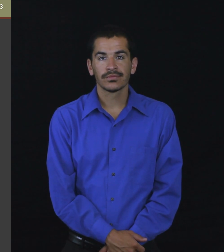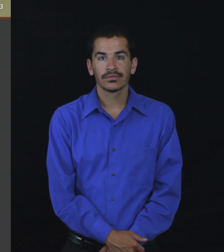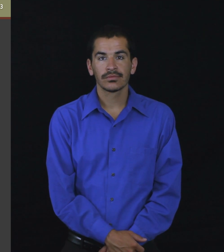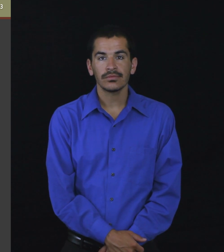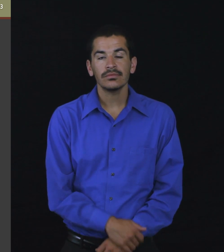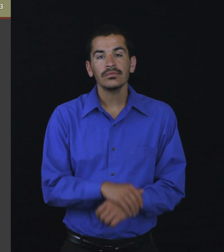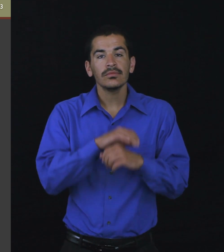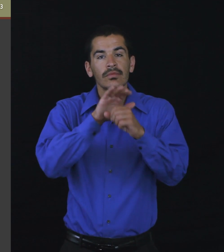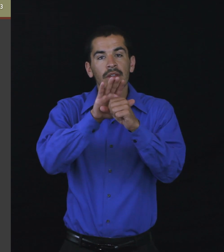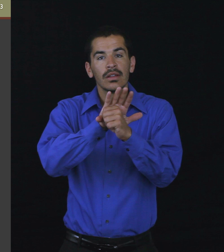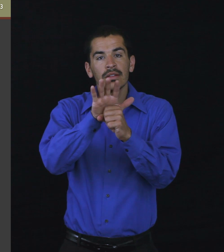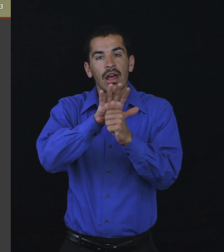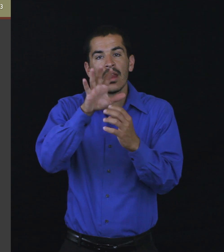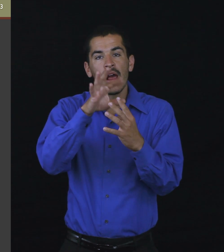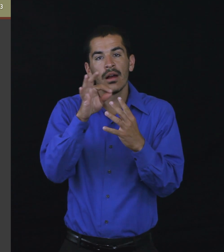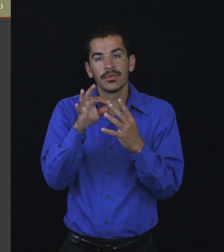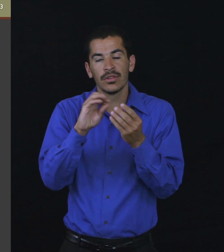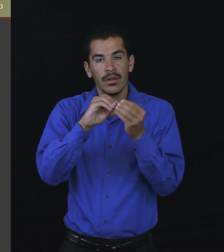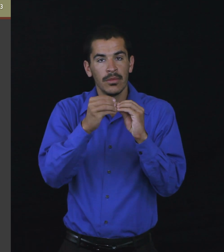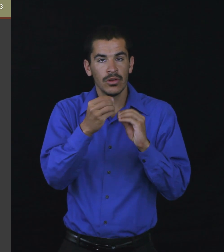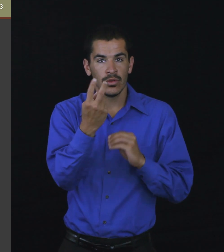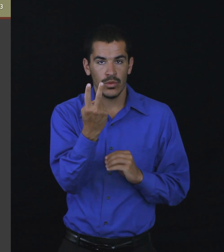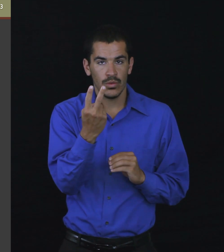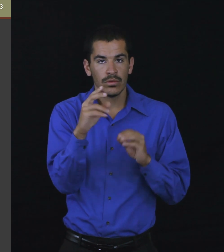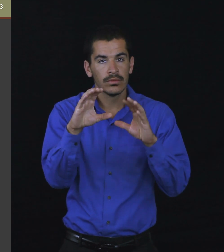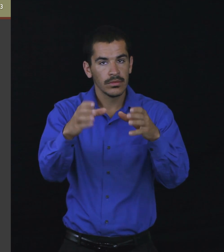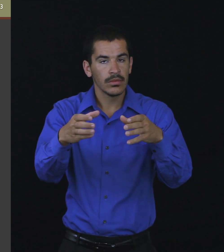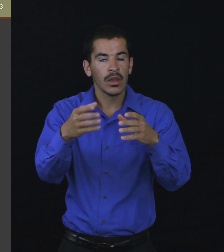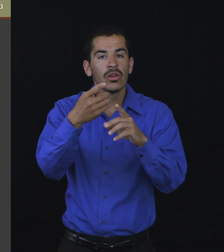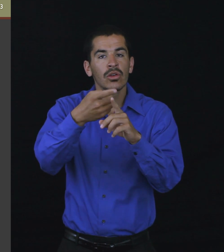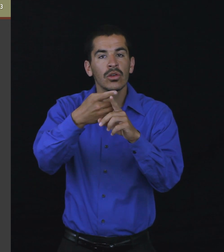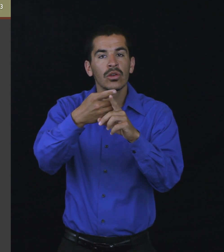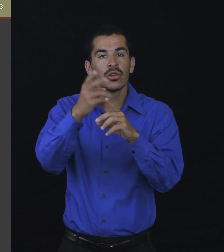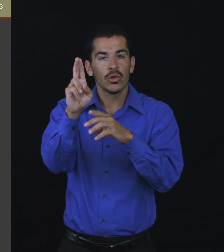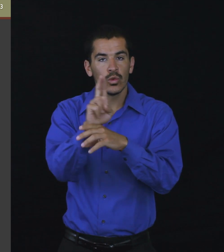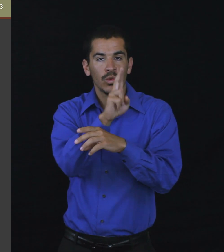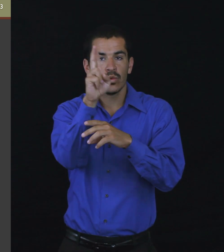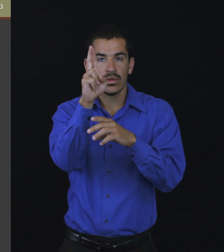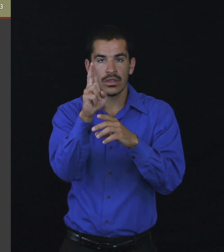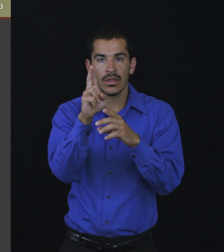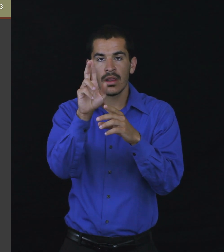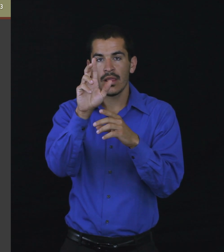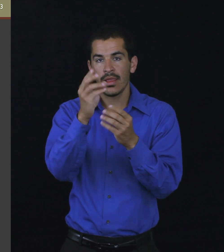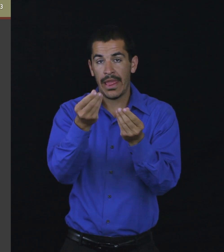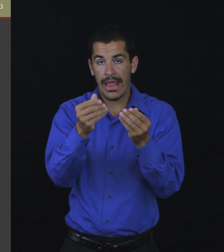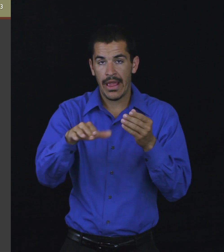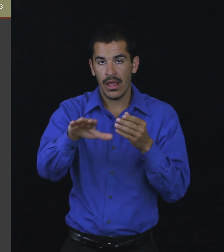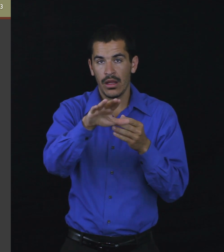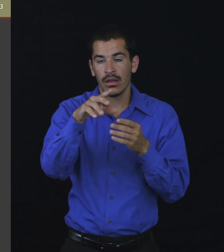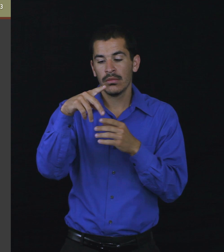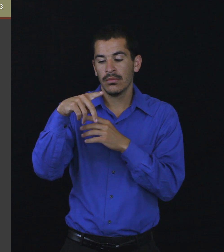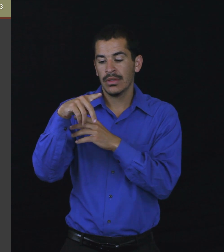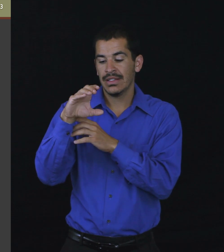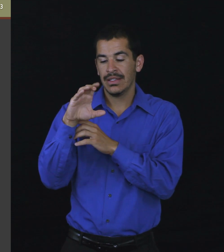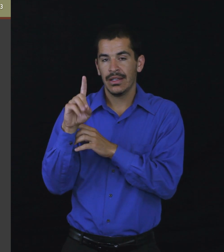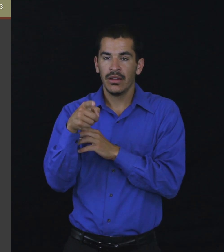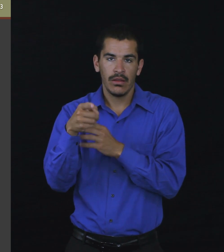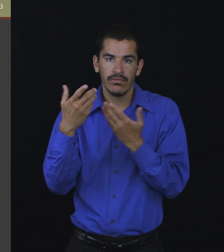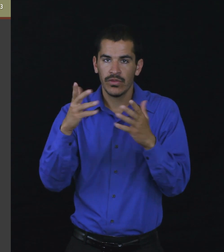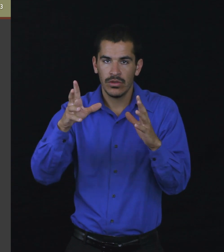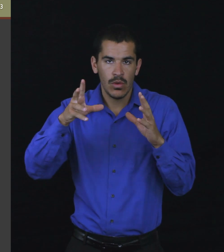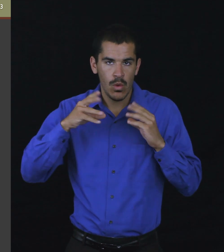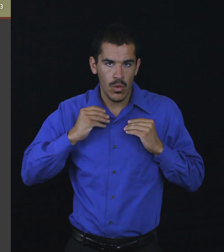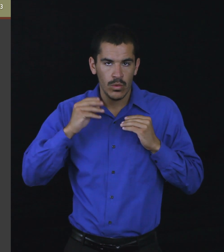Site Option 2. Using land that PCD already owns.